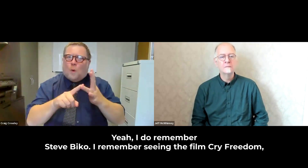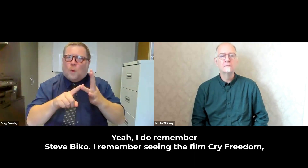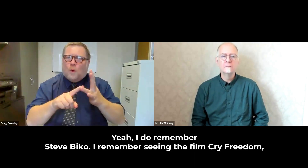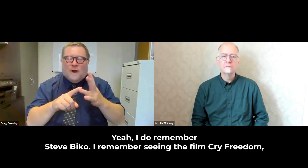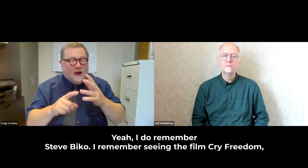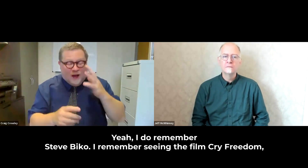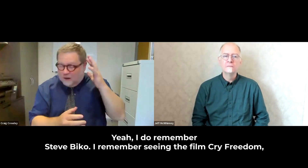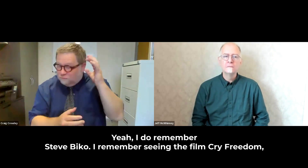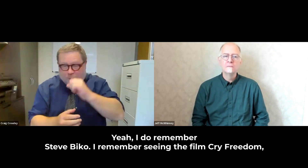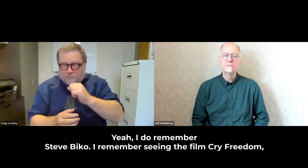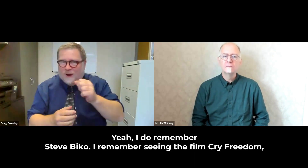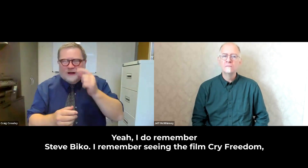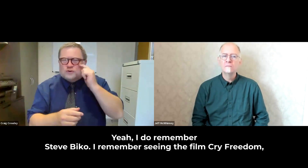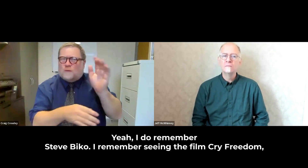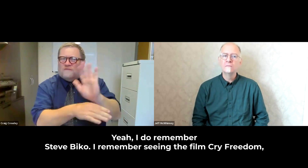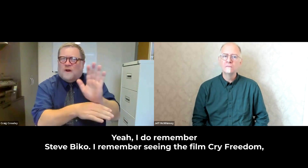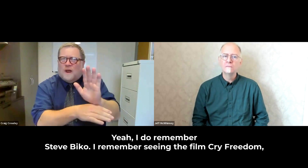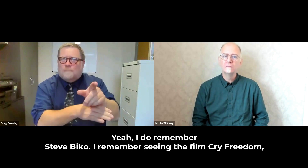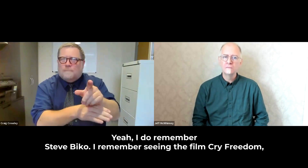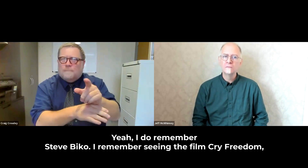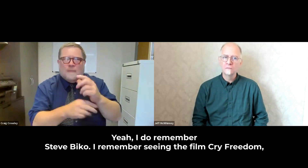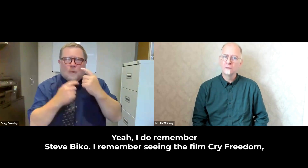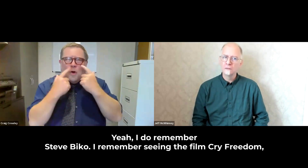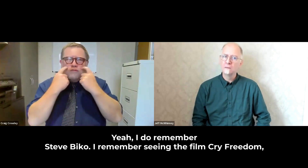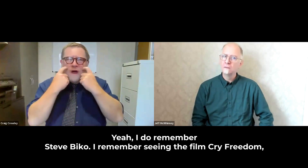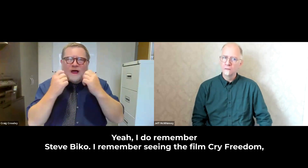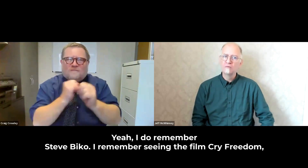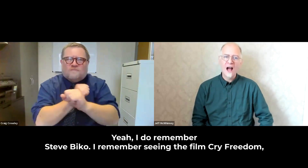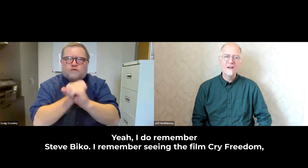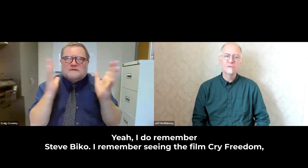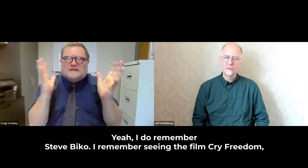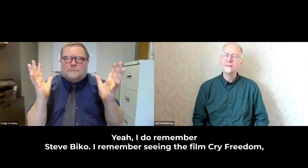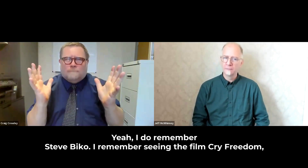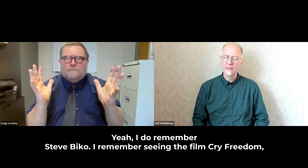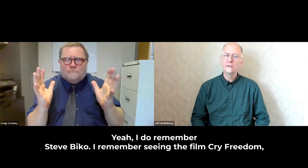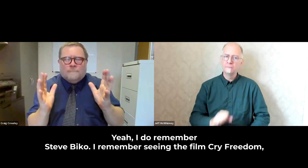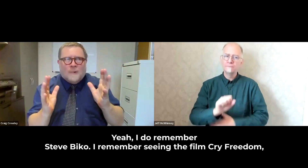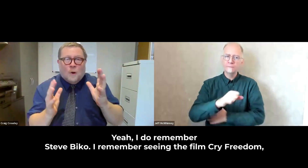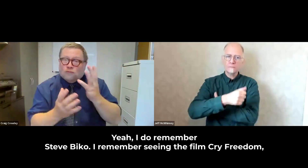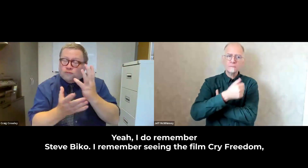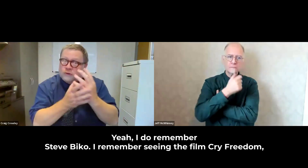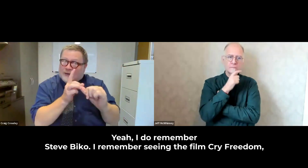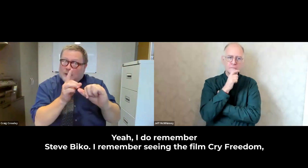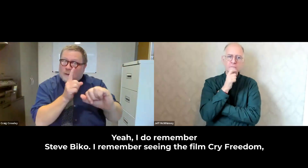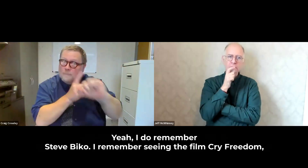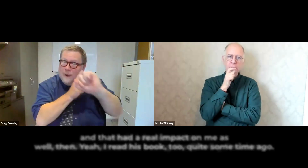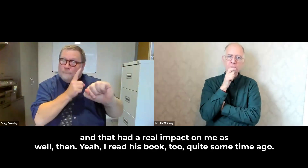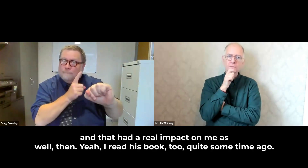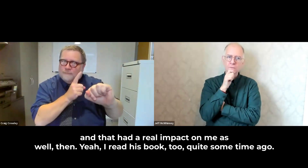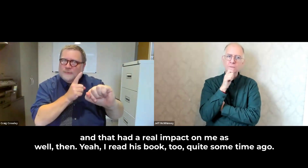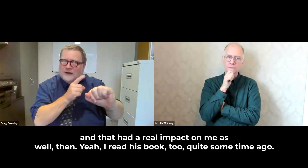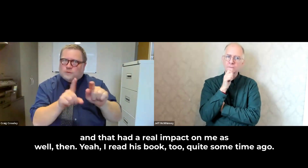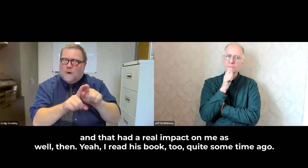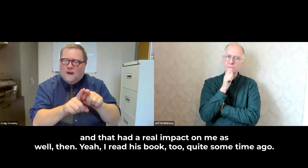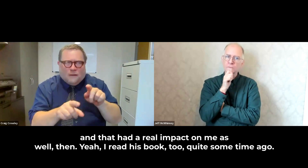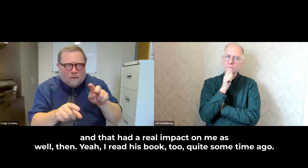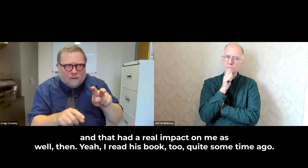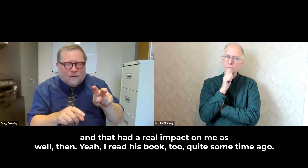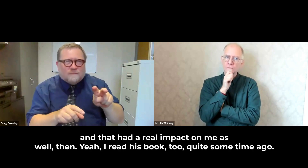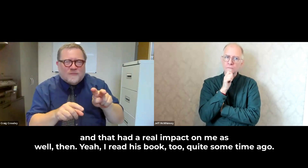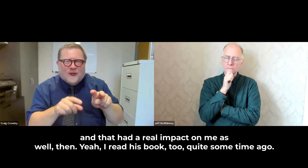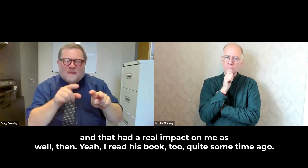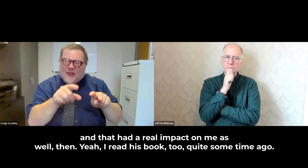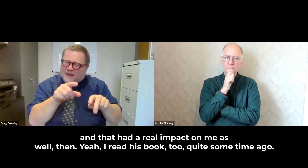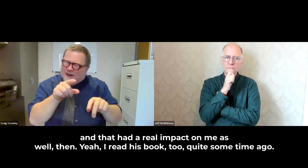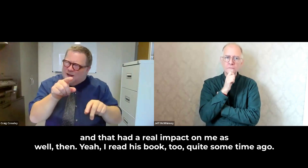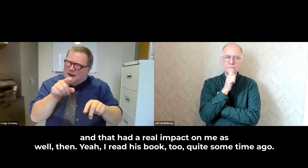do remember Steve Biko. I remember seeing the film Cry Freedom. And that had a real